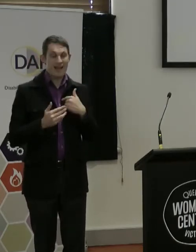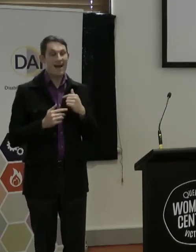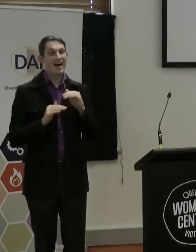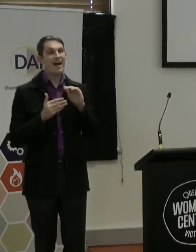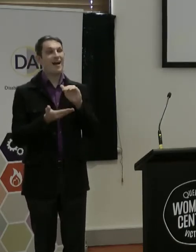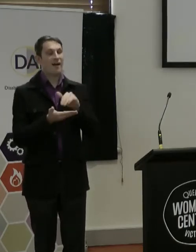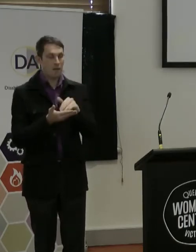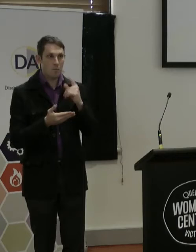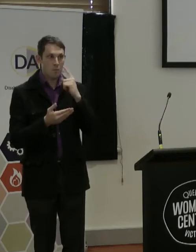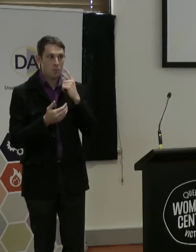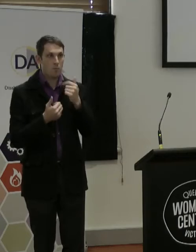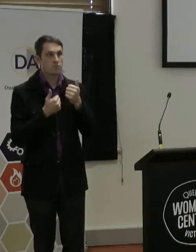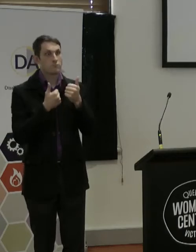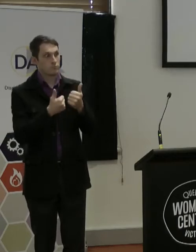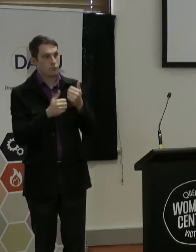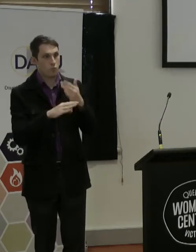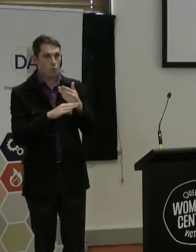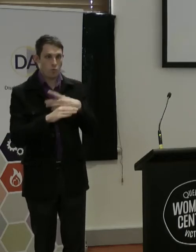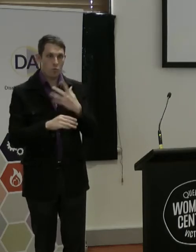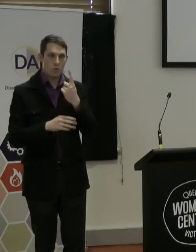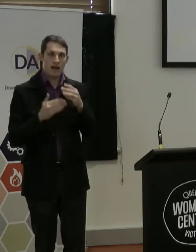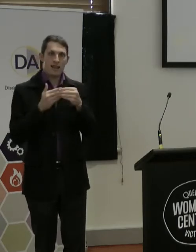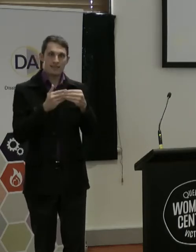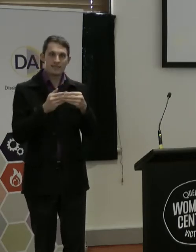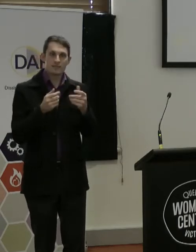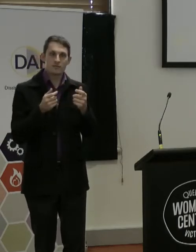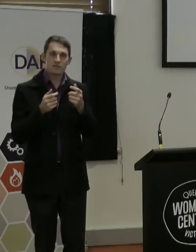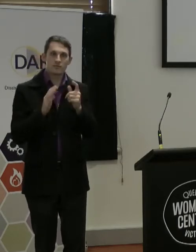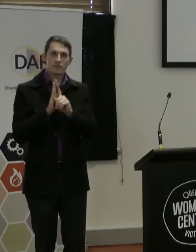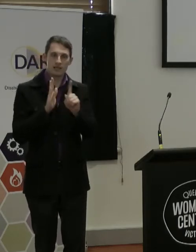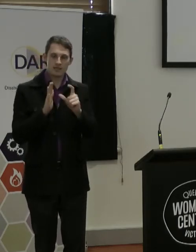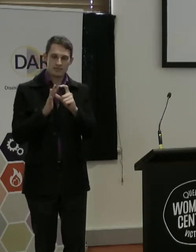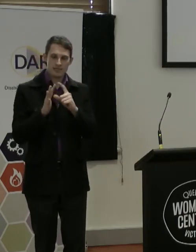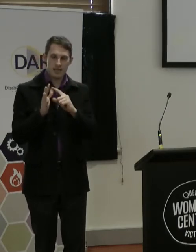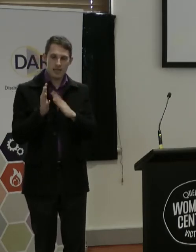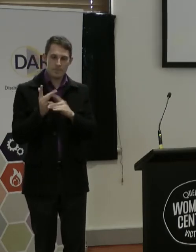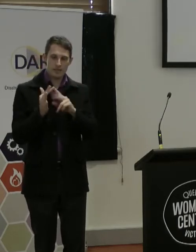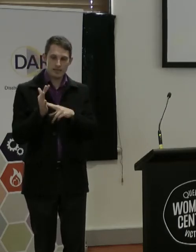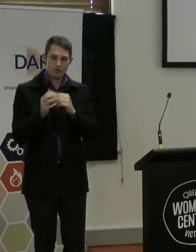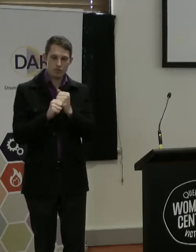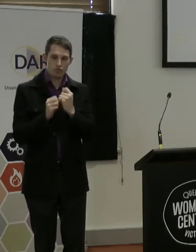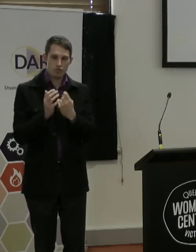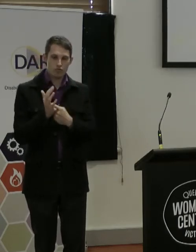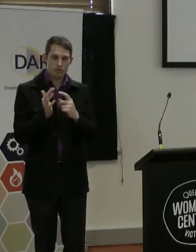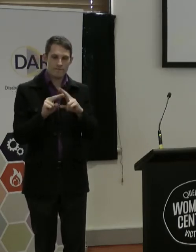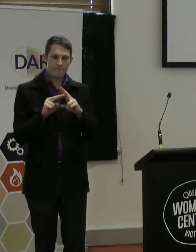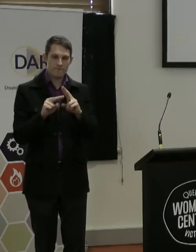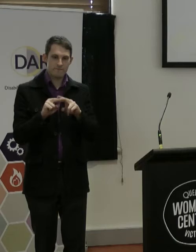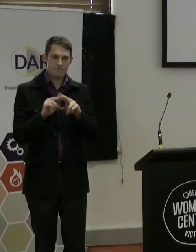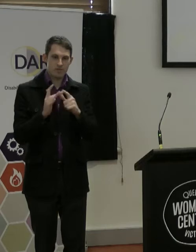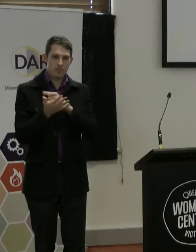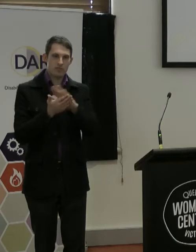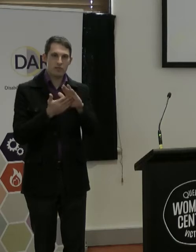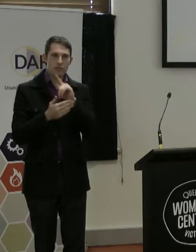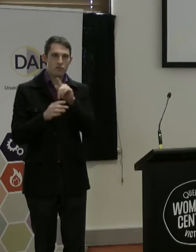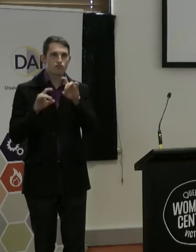excellent and effective coordination of one of our lead delegates, Damien Griffith from the First Peoples Disability Network. Many of you will probably know or at least